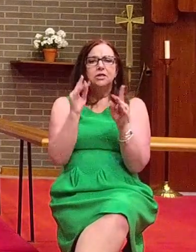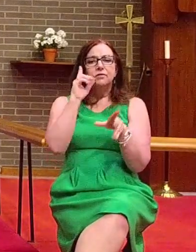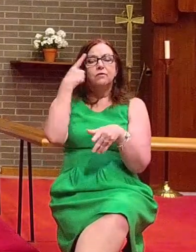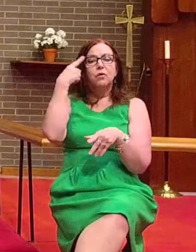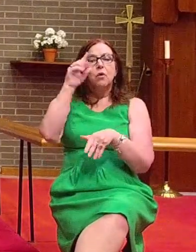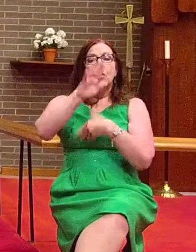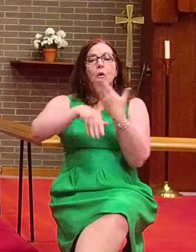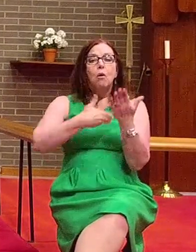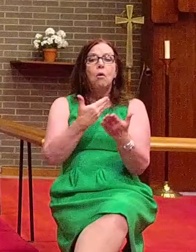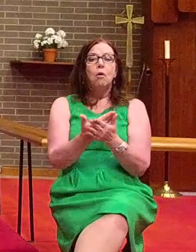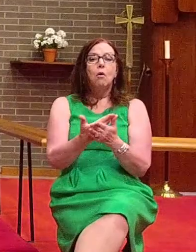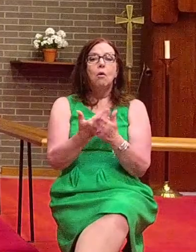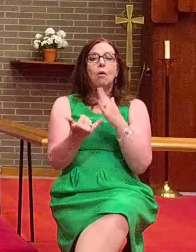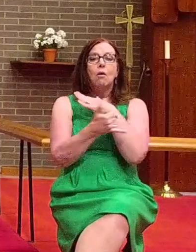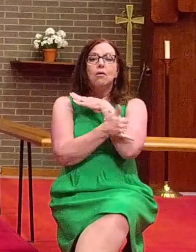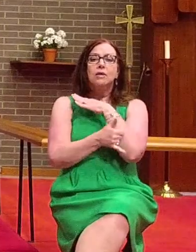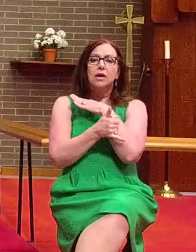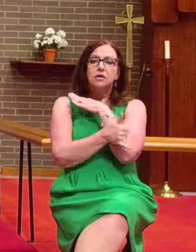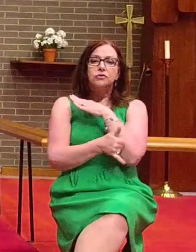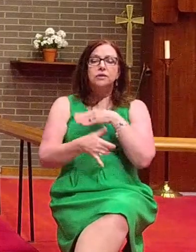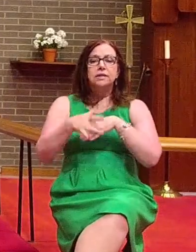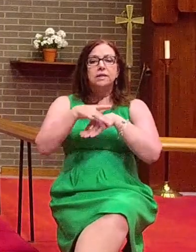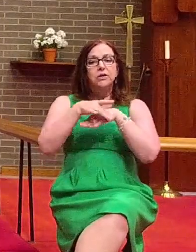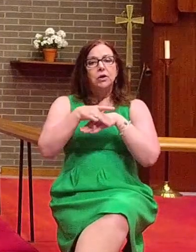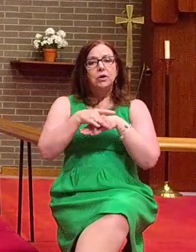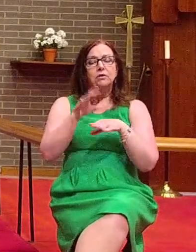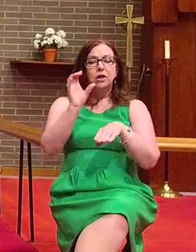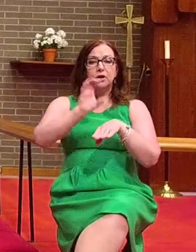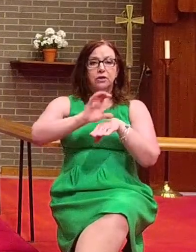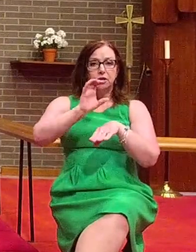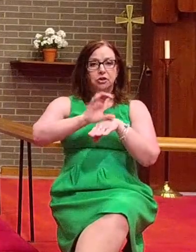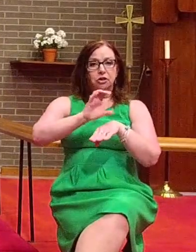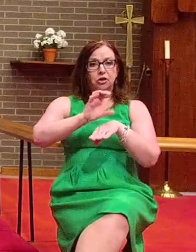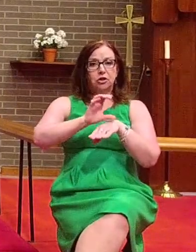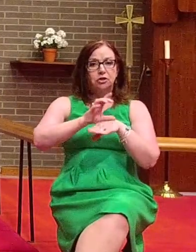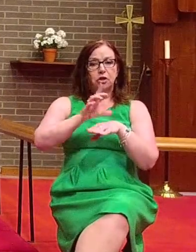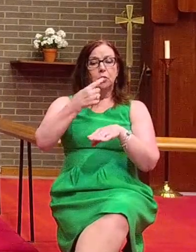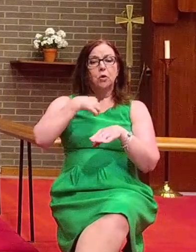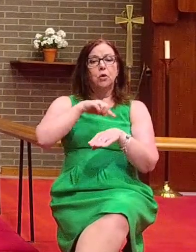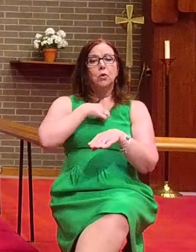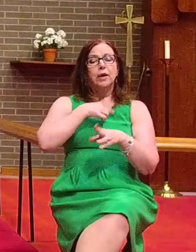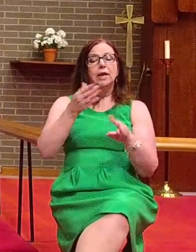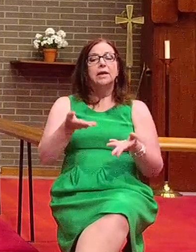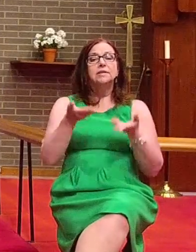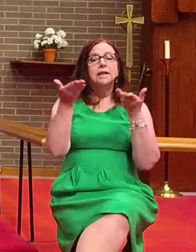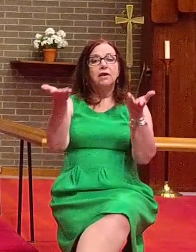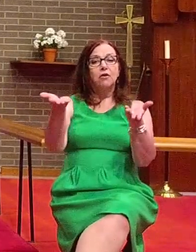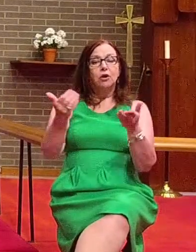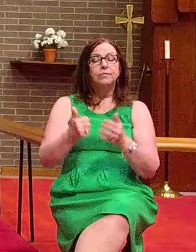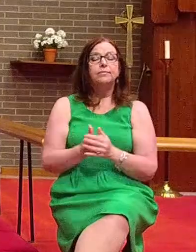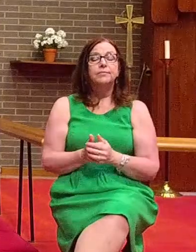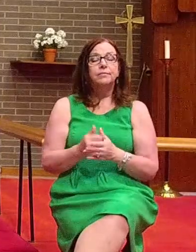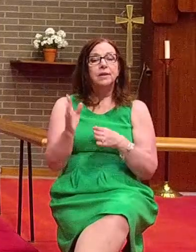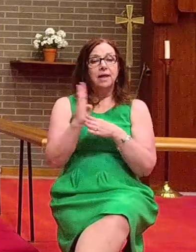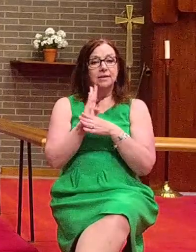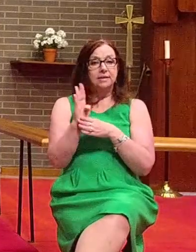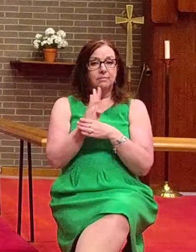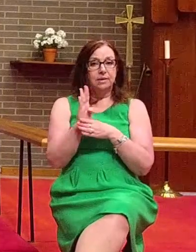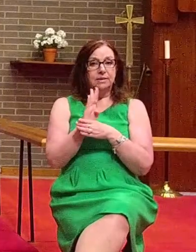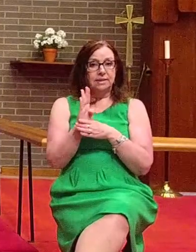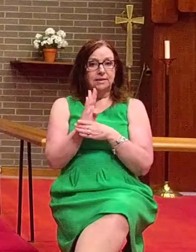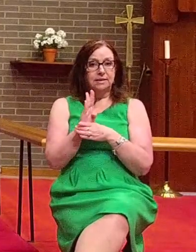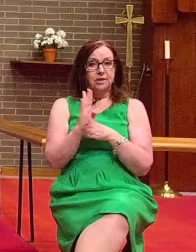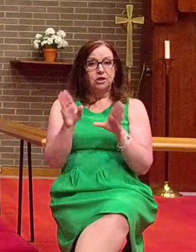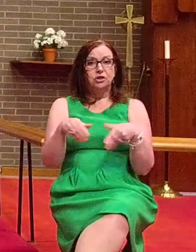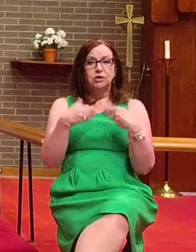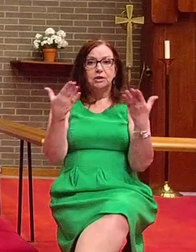nations. The church is a delivery business. We're in business to deliver